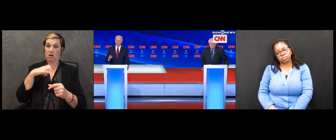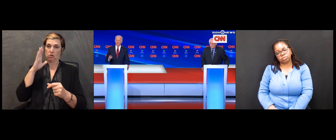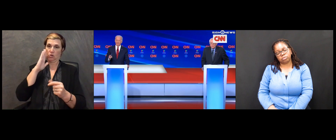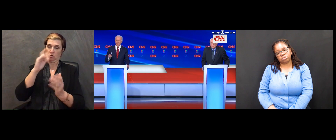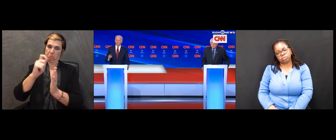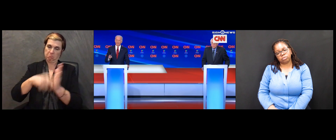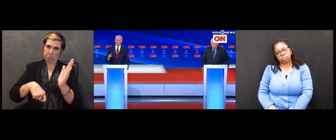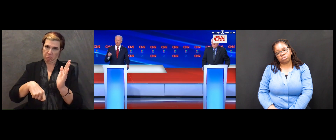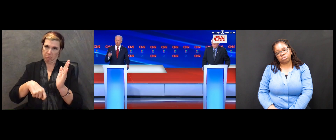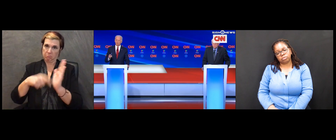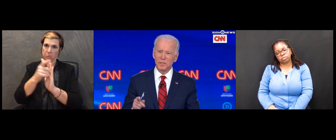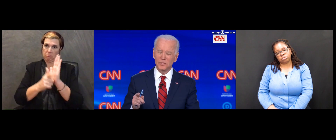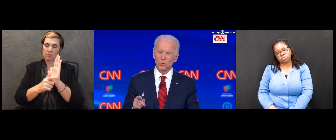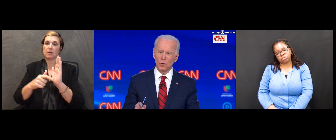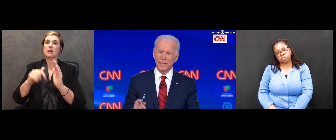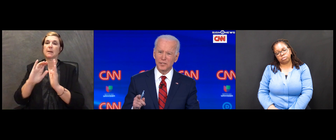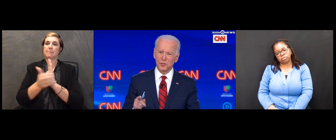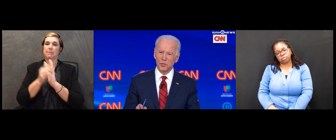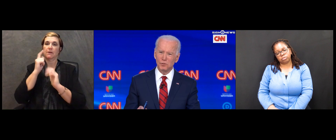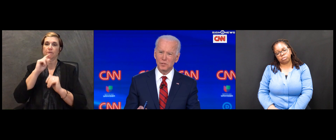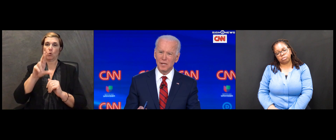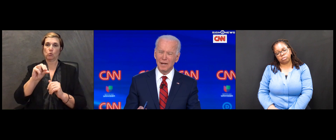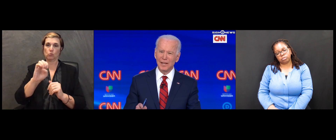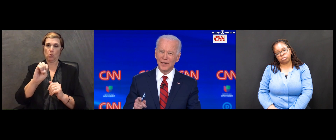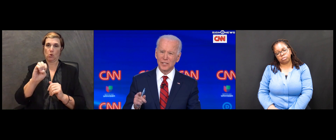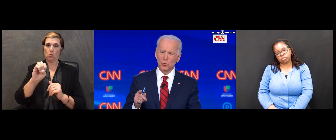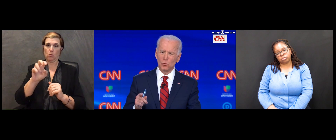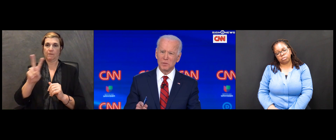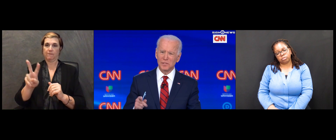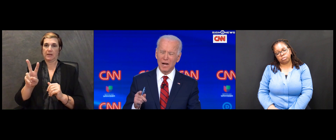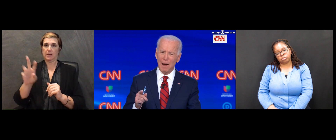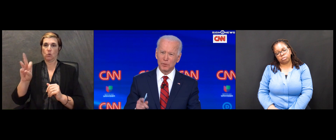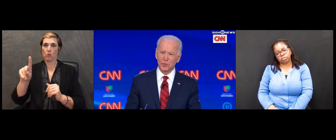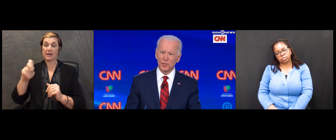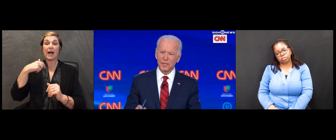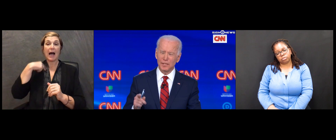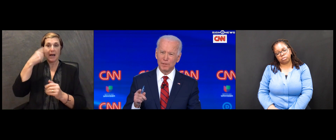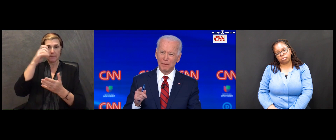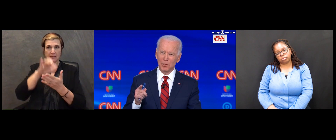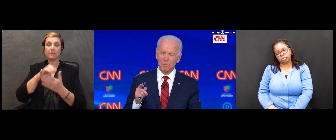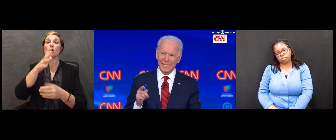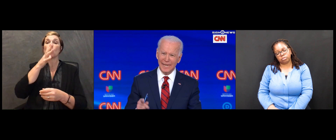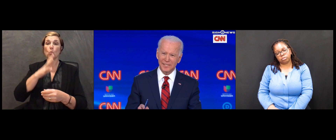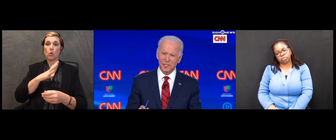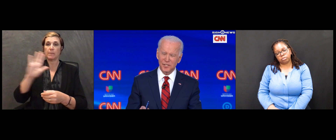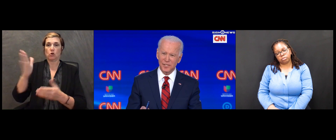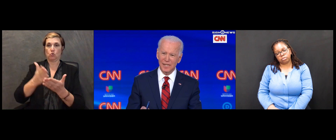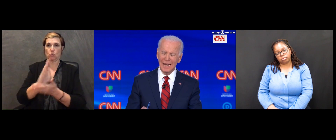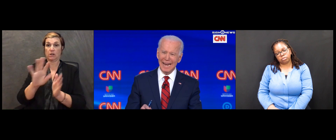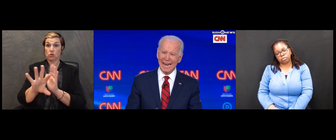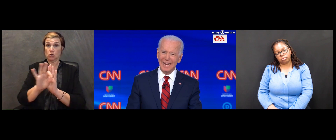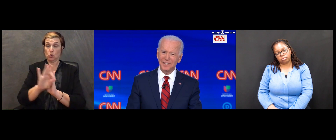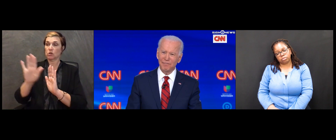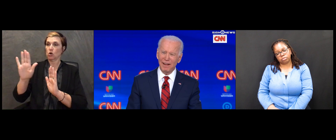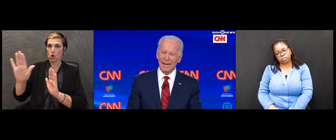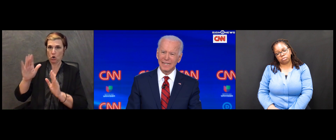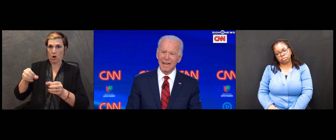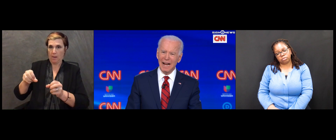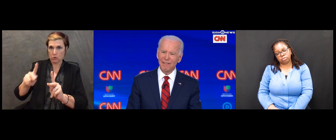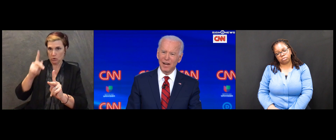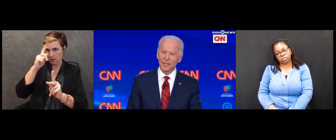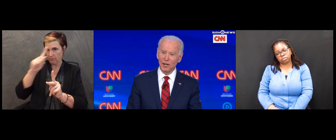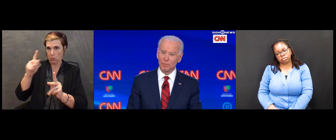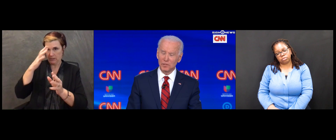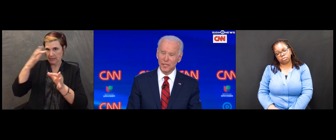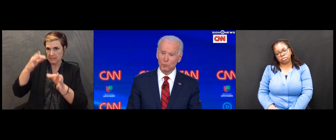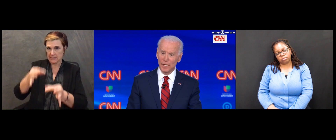Casey, because I think it is a woman's right to choose. I think it's a woman's opportunity to be able to make that decision. And, in fact,